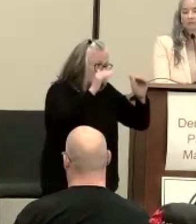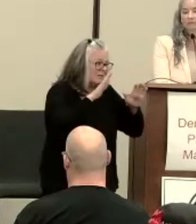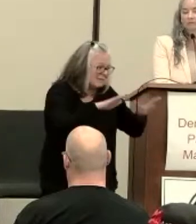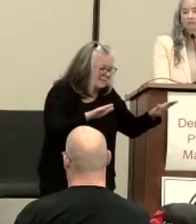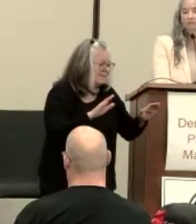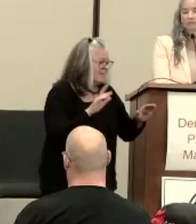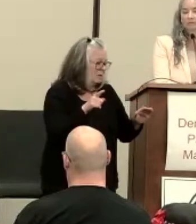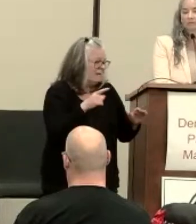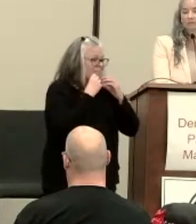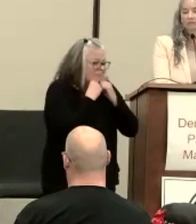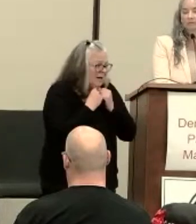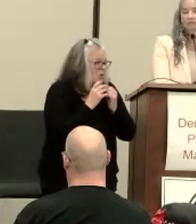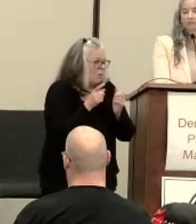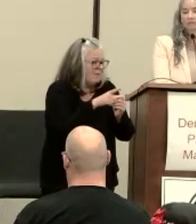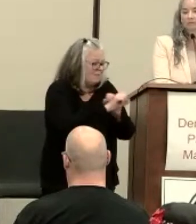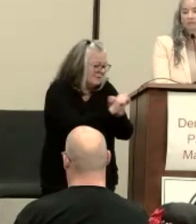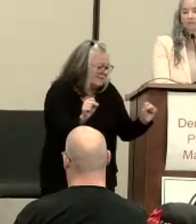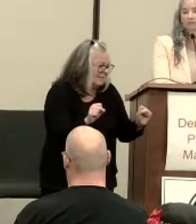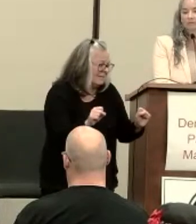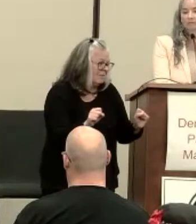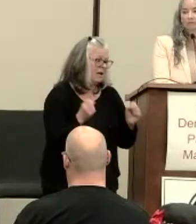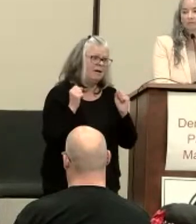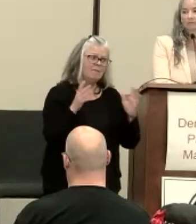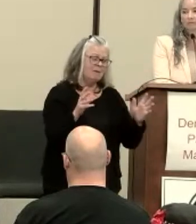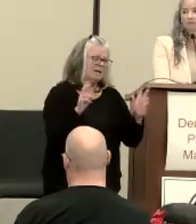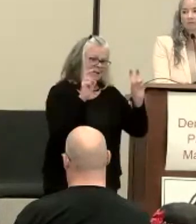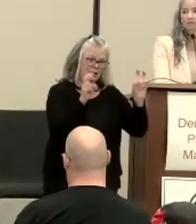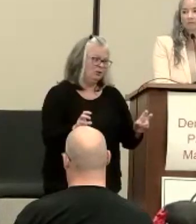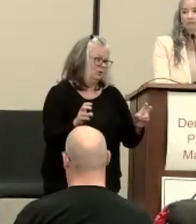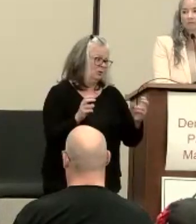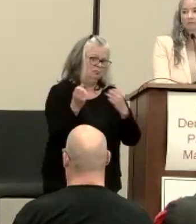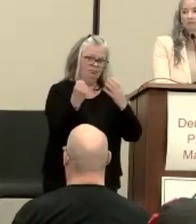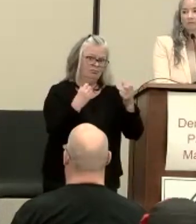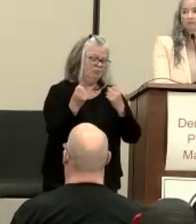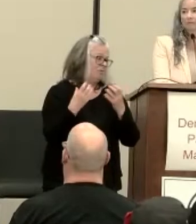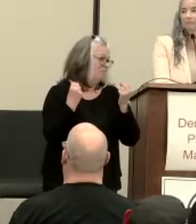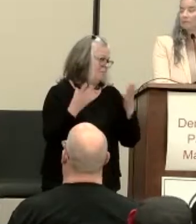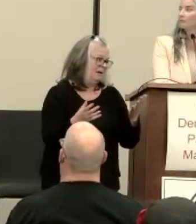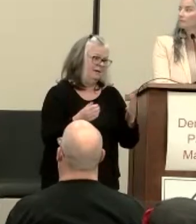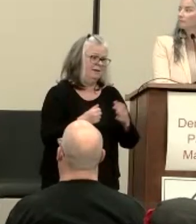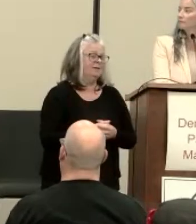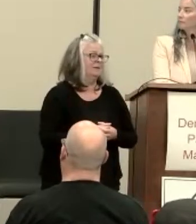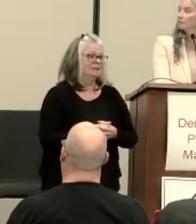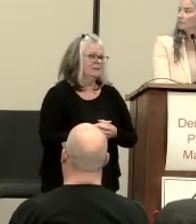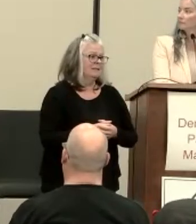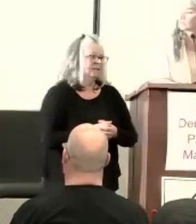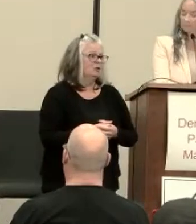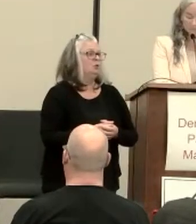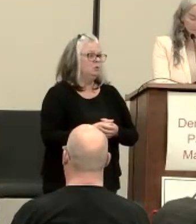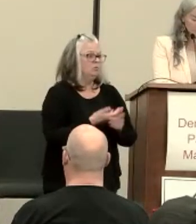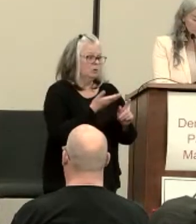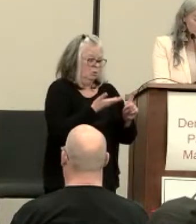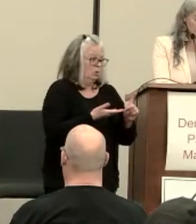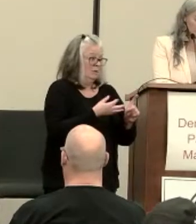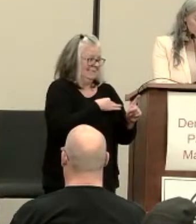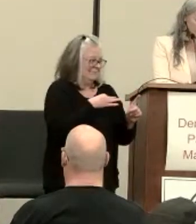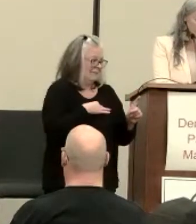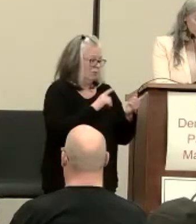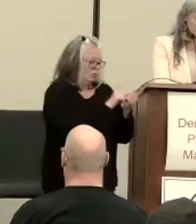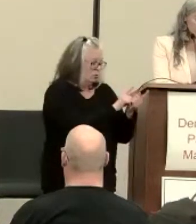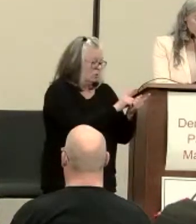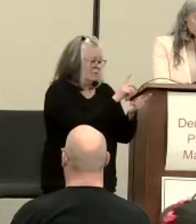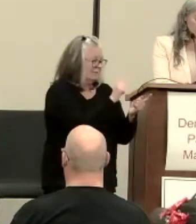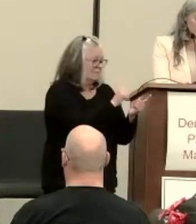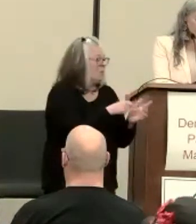safe. And there are serious issues, as they pointed out. To be a disability support worker, you only have to have